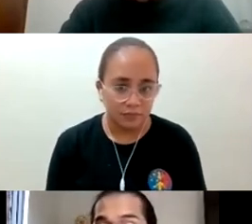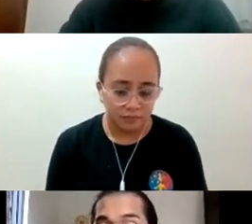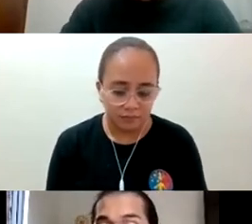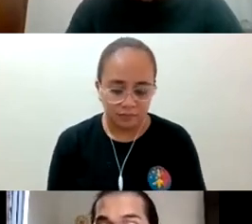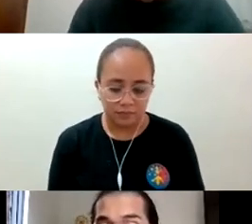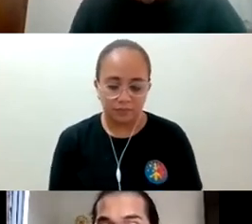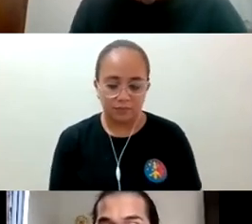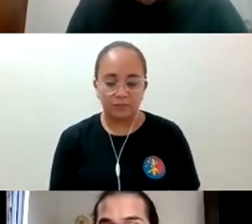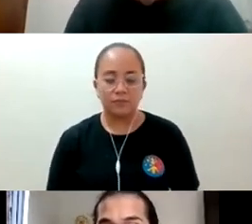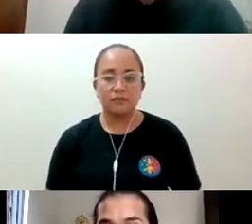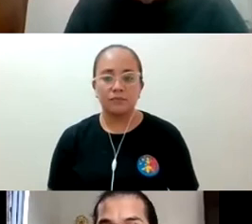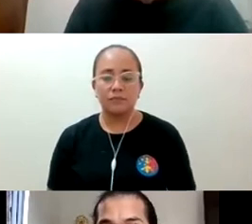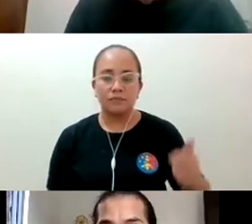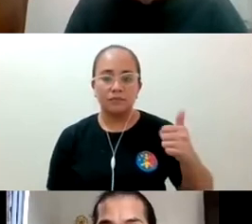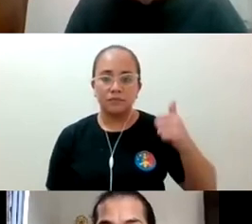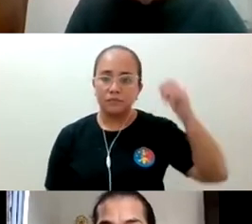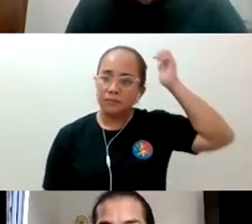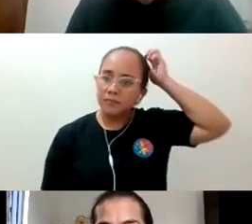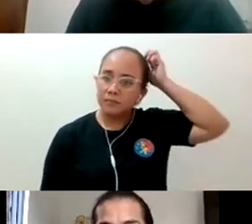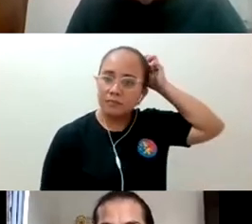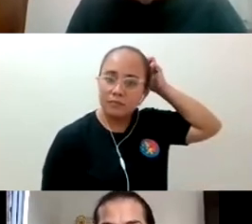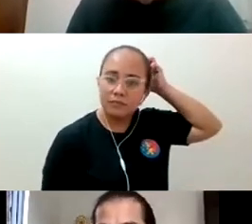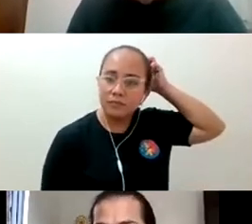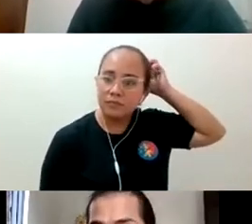Okay. Maybe.